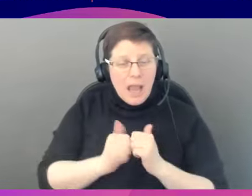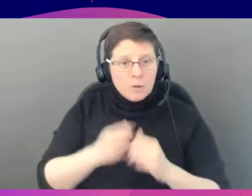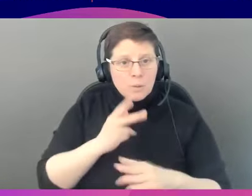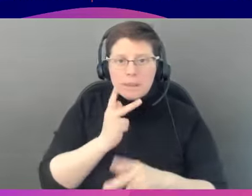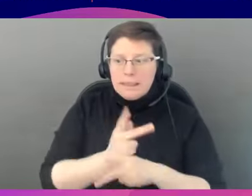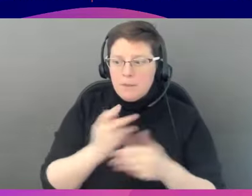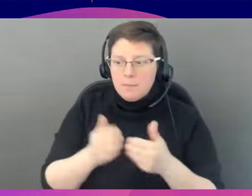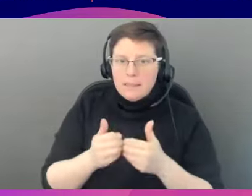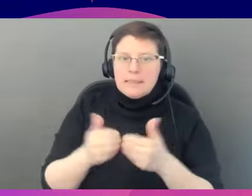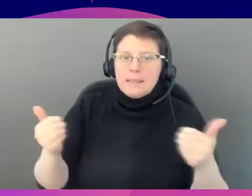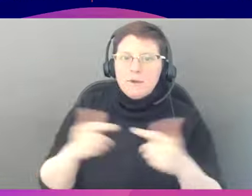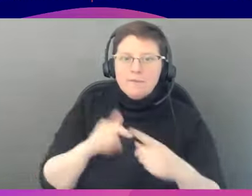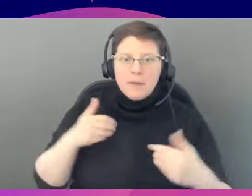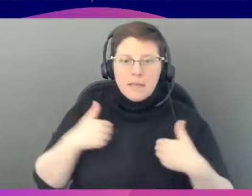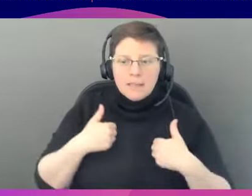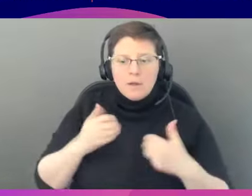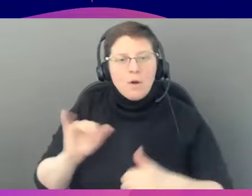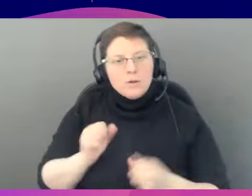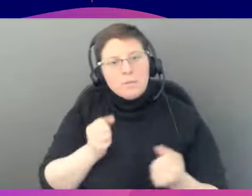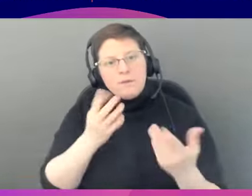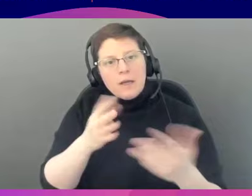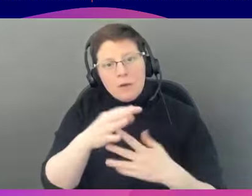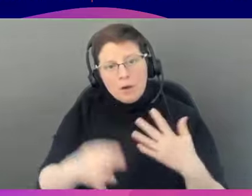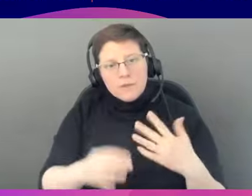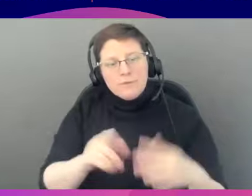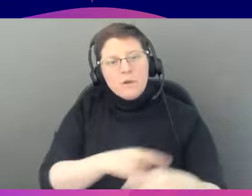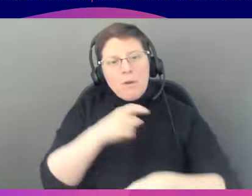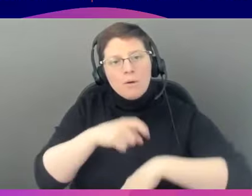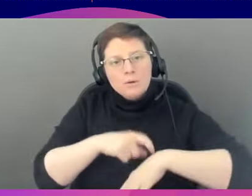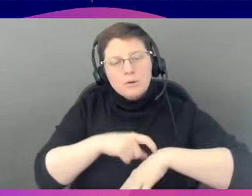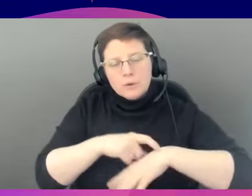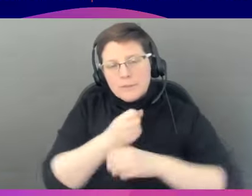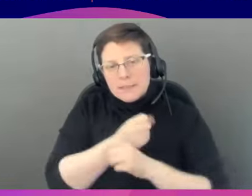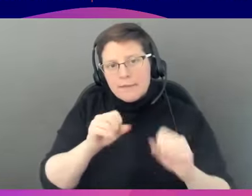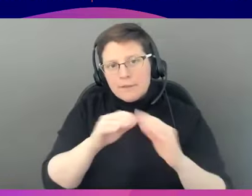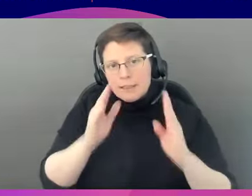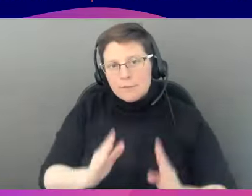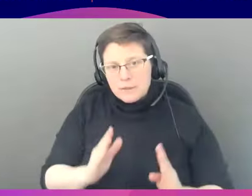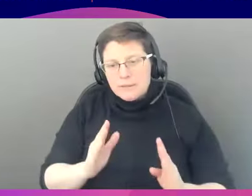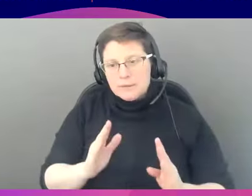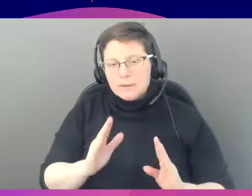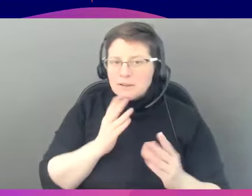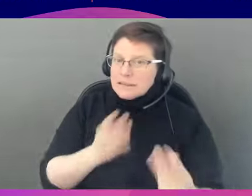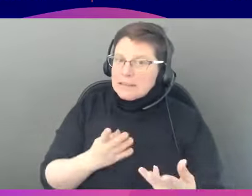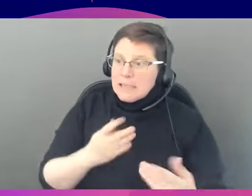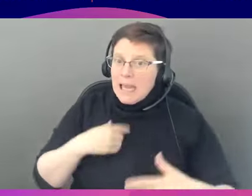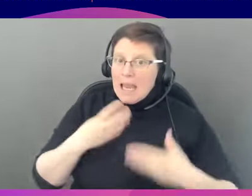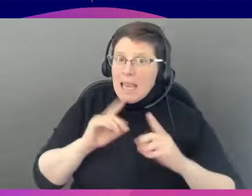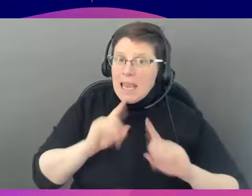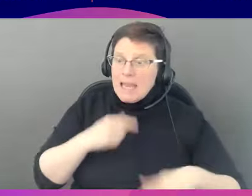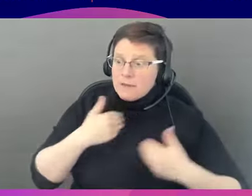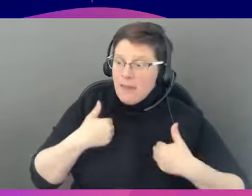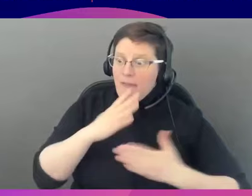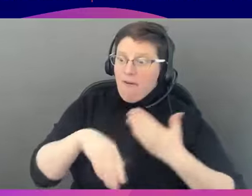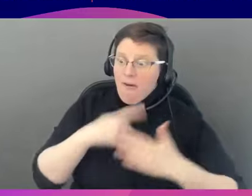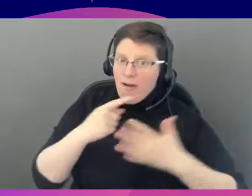offer options for long-term safety and housing? Although we do not have all the answers within this project,